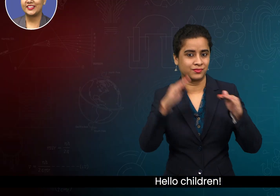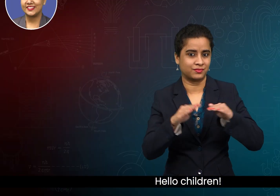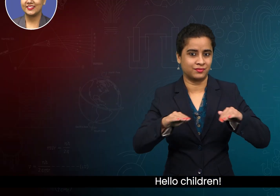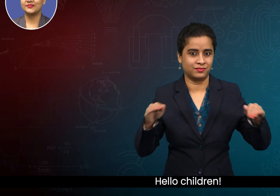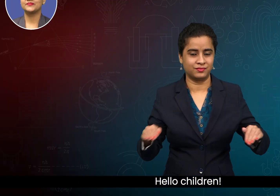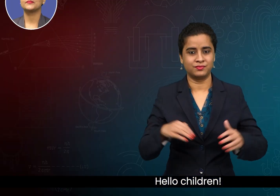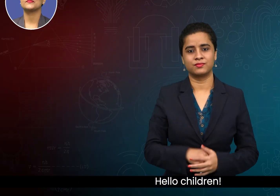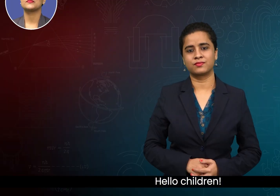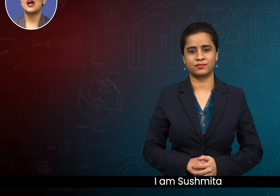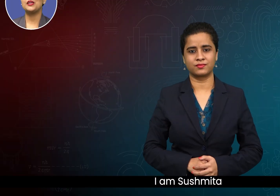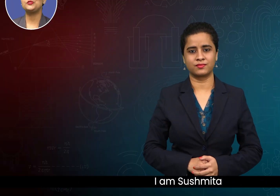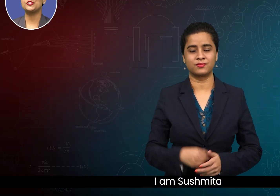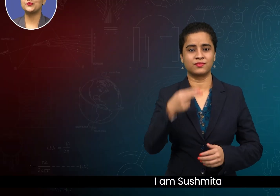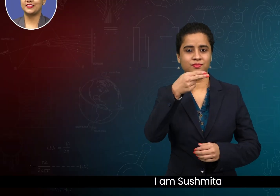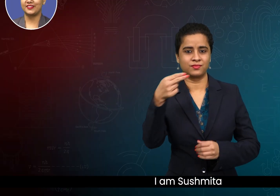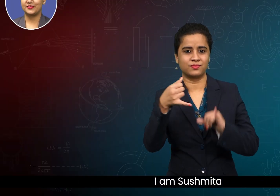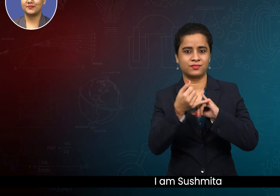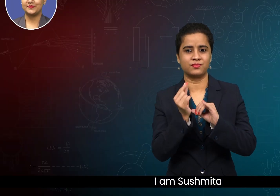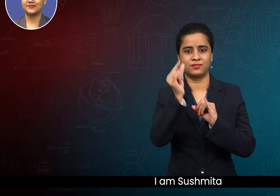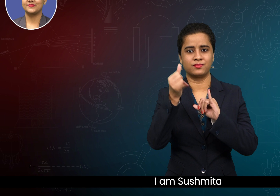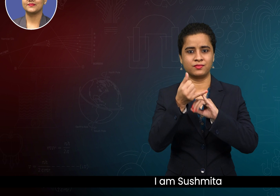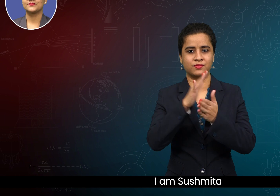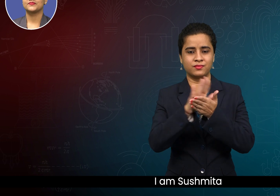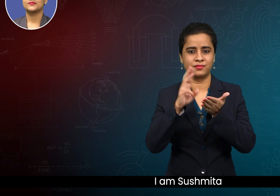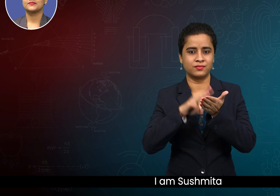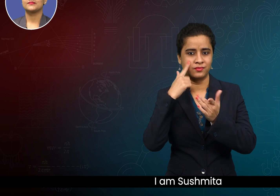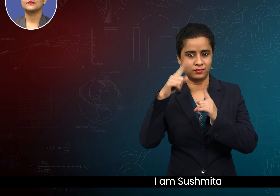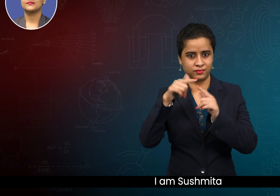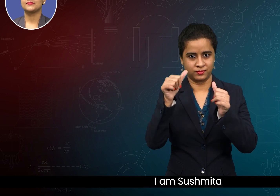Hello children, I am Shishmita